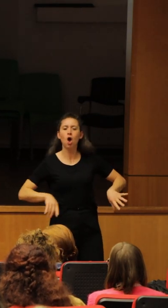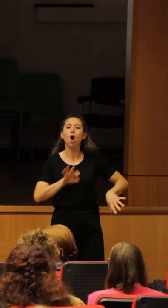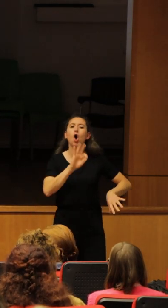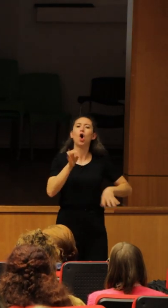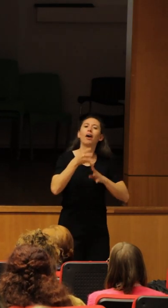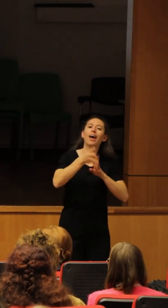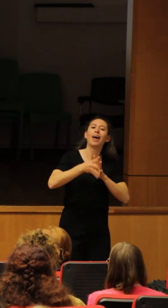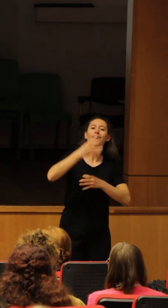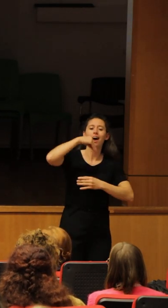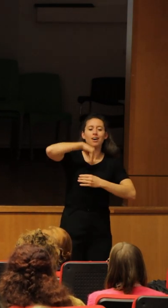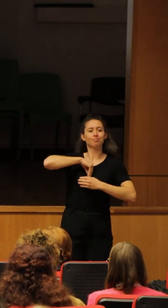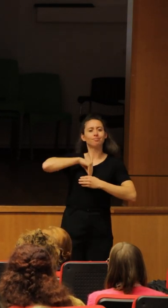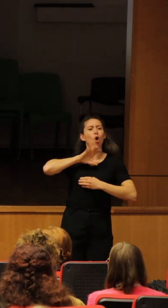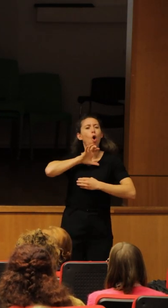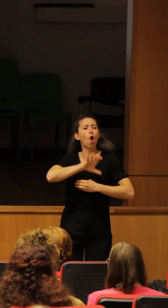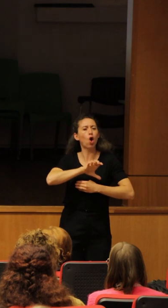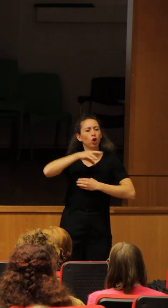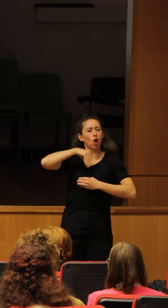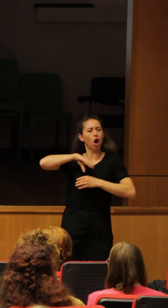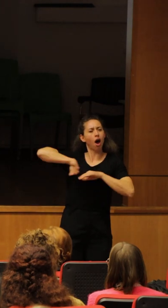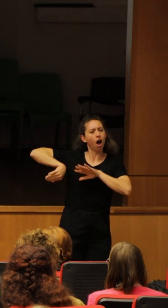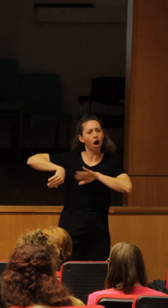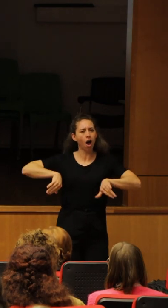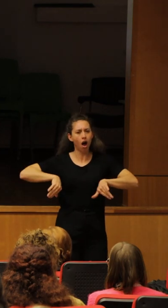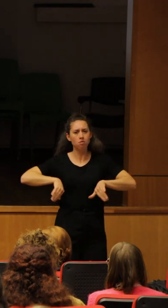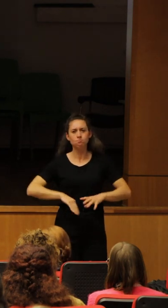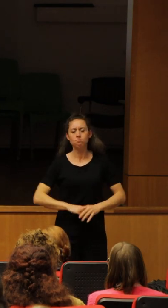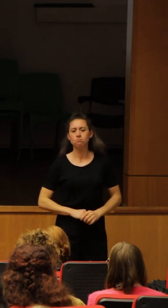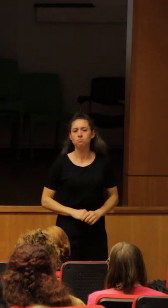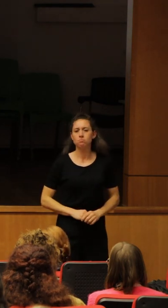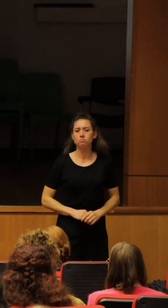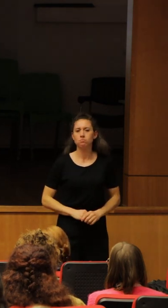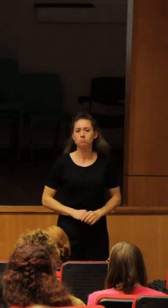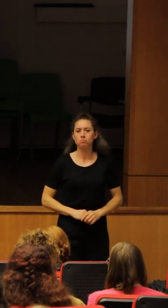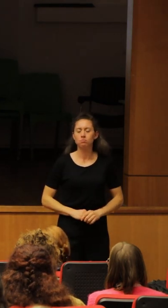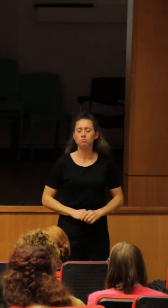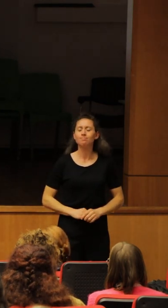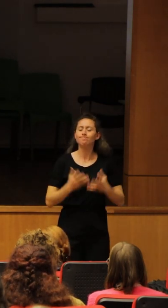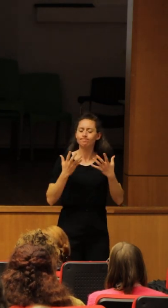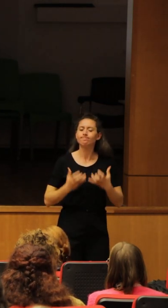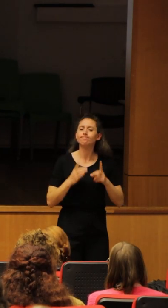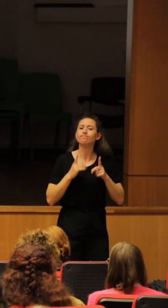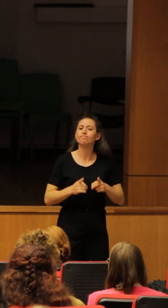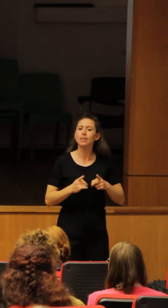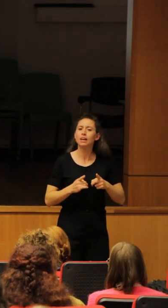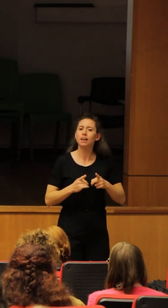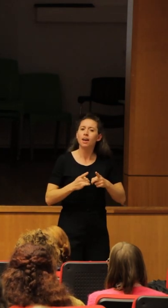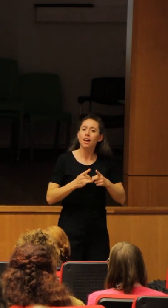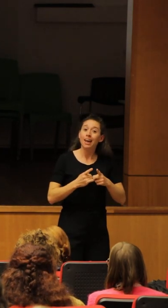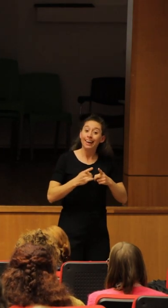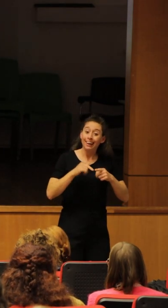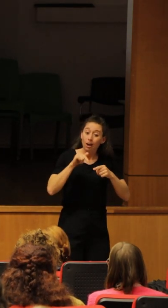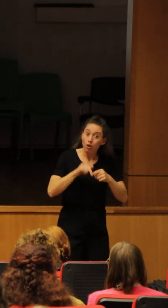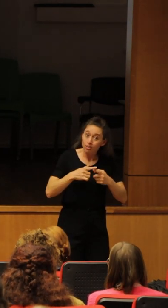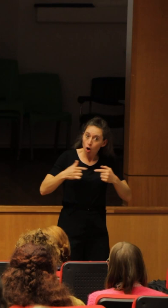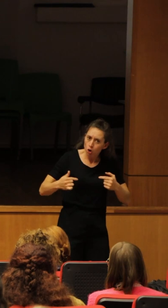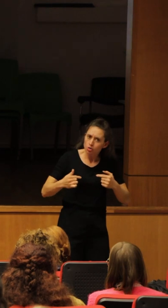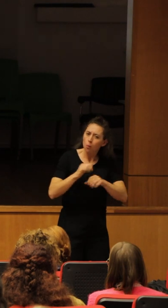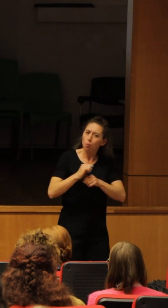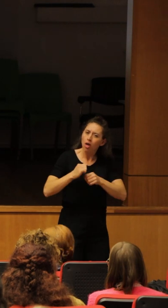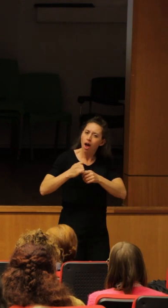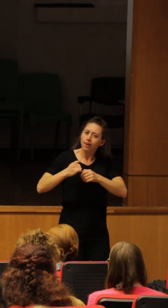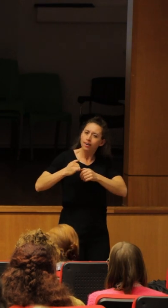las guerras y los odios. We want them with all these things to carry umbrellas. Lo que queremos es que con todo eso